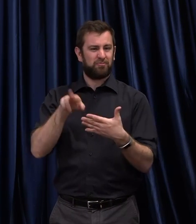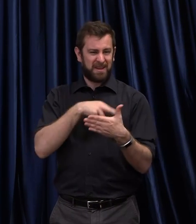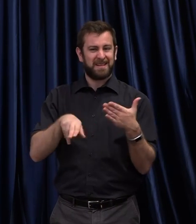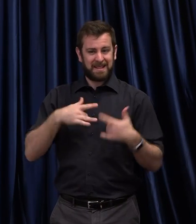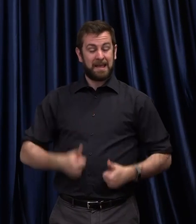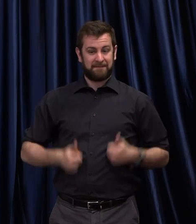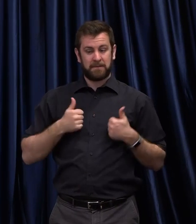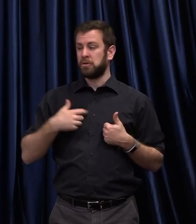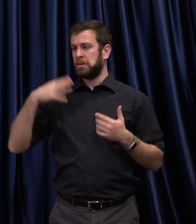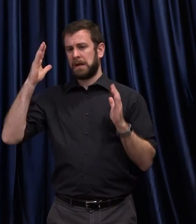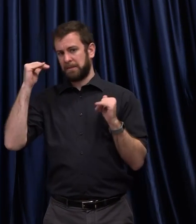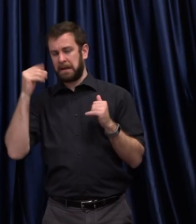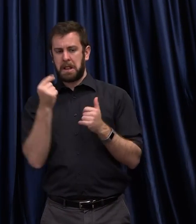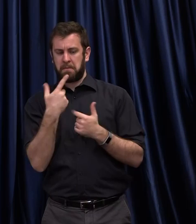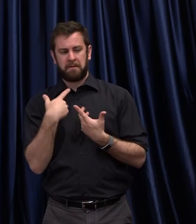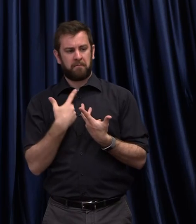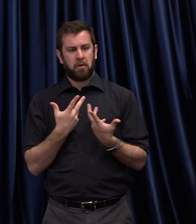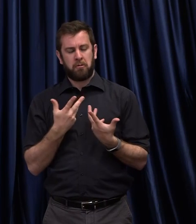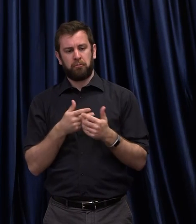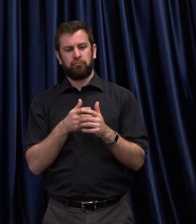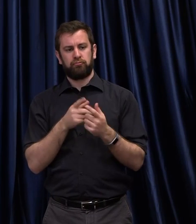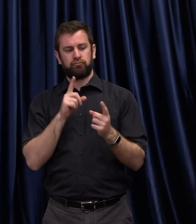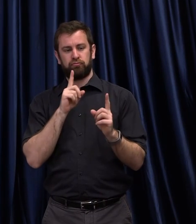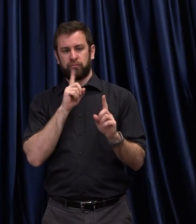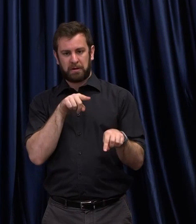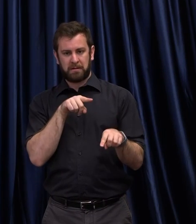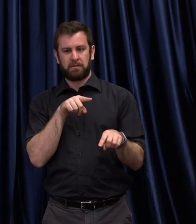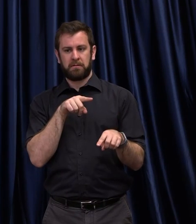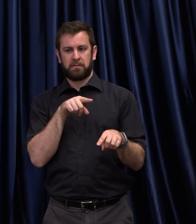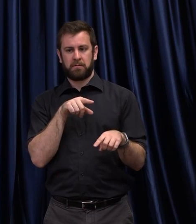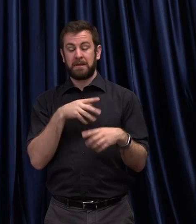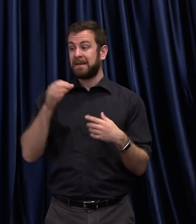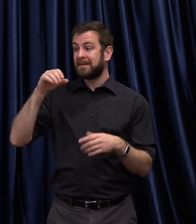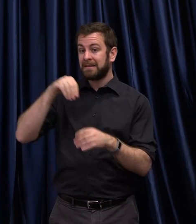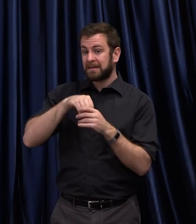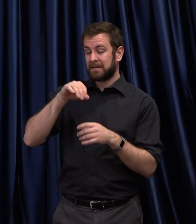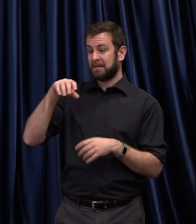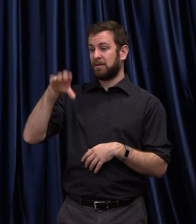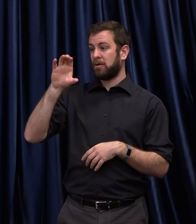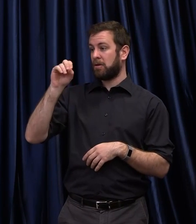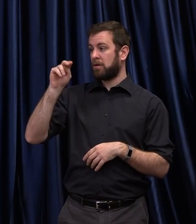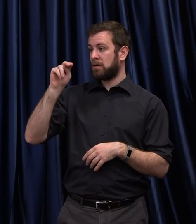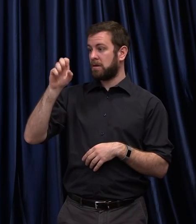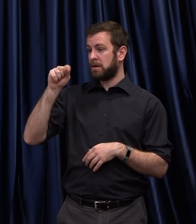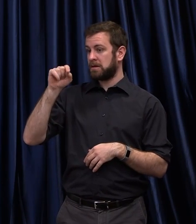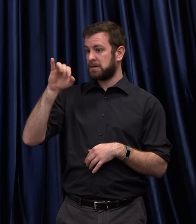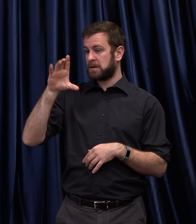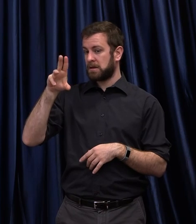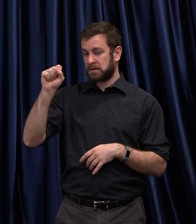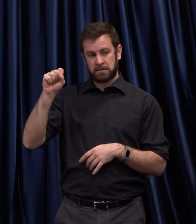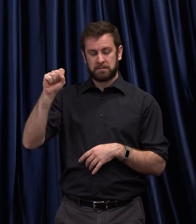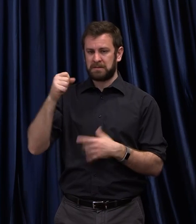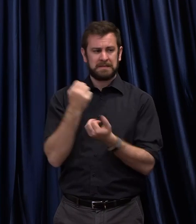expect a reaction. In Connecticut, one of the safest places in